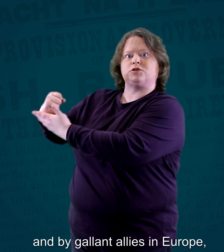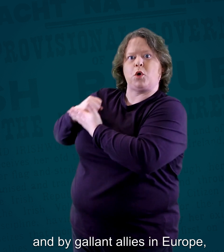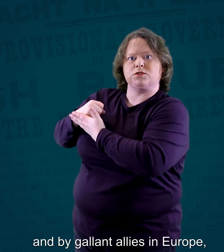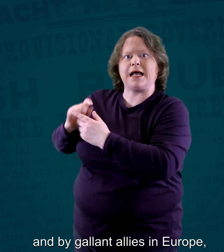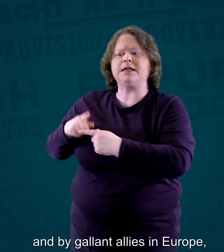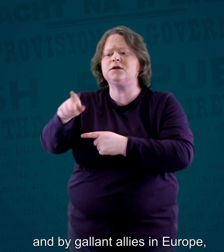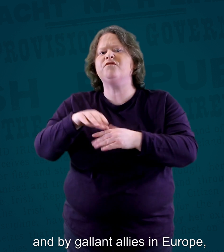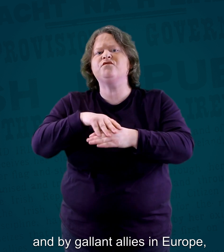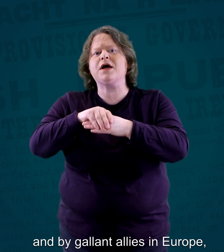in Europe,